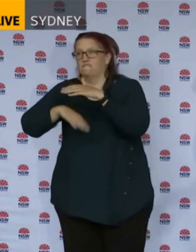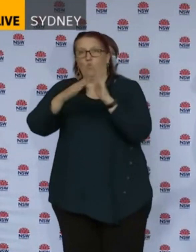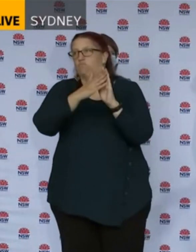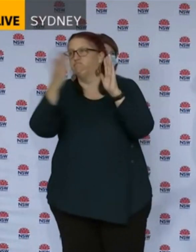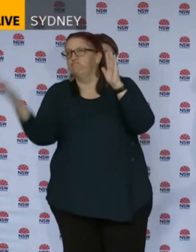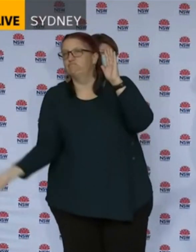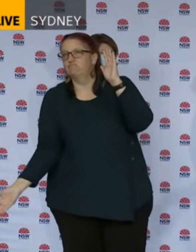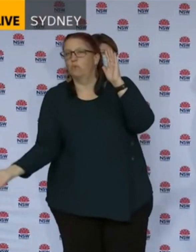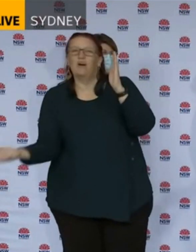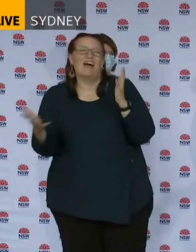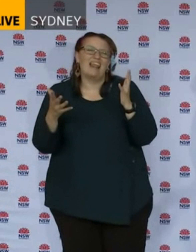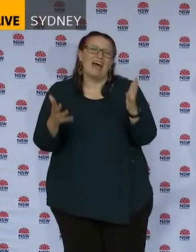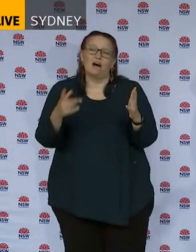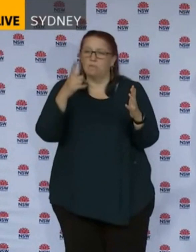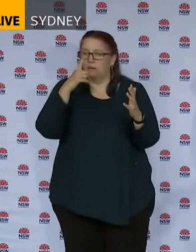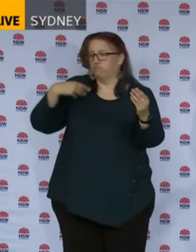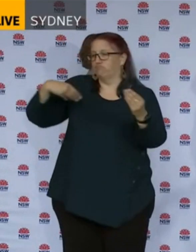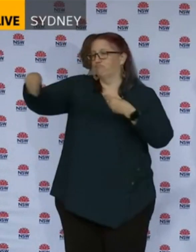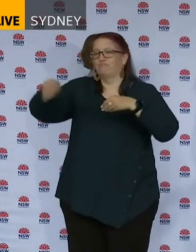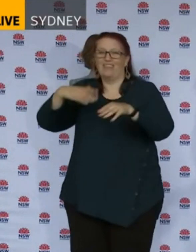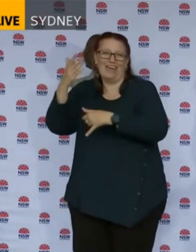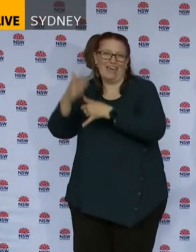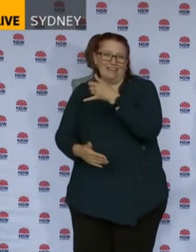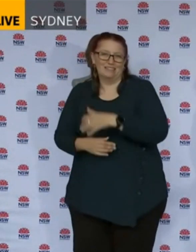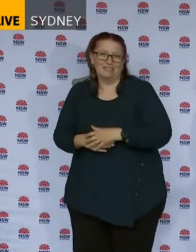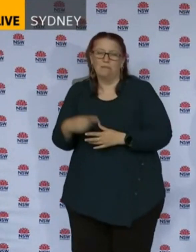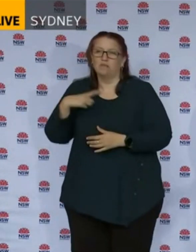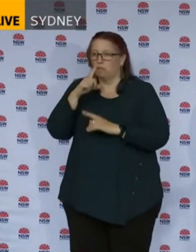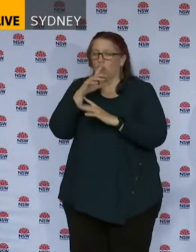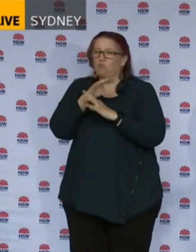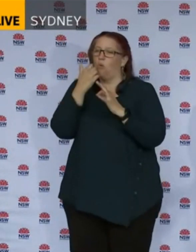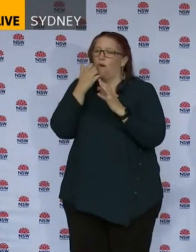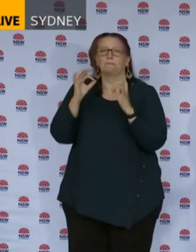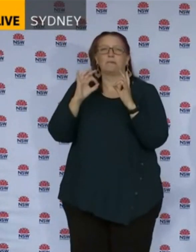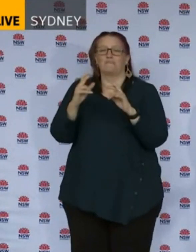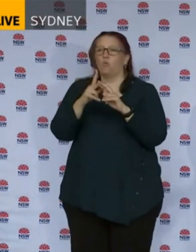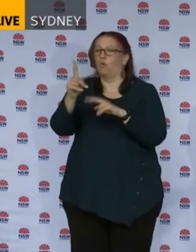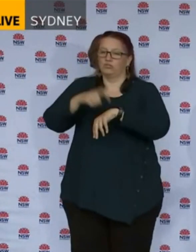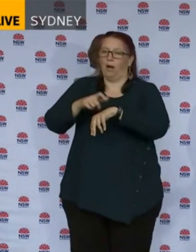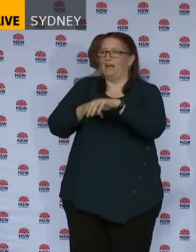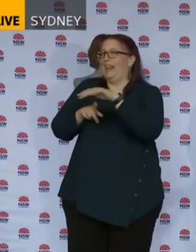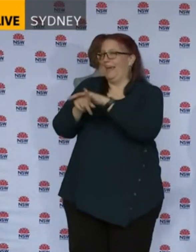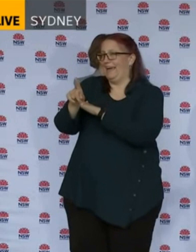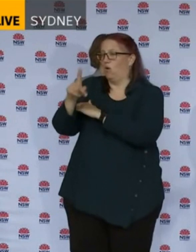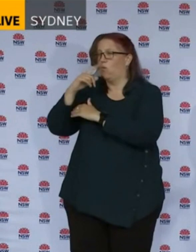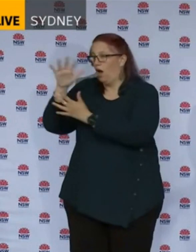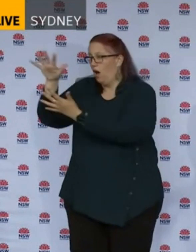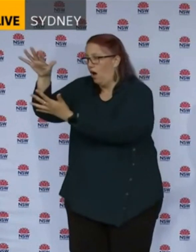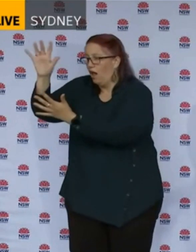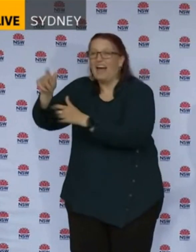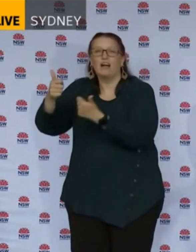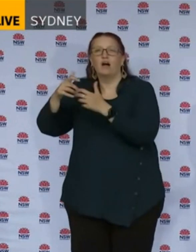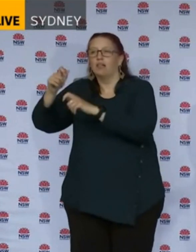full duration. We usually allow some time at the end, given people sometimes are not precise with the exit time. We capture a large number of